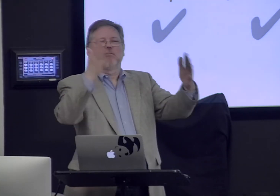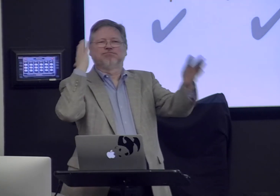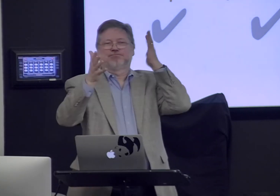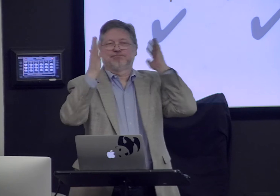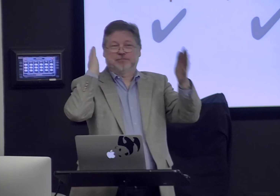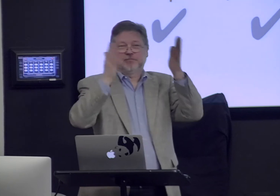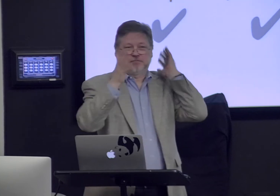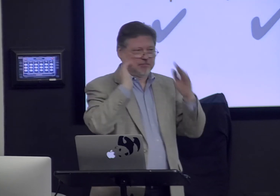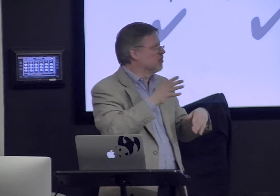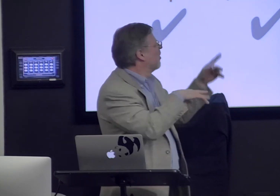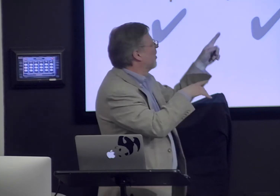and it looked like this.